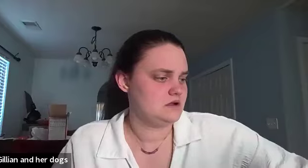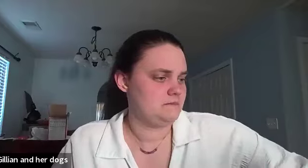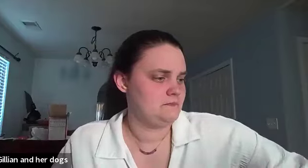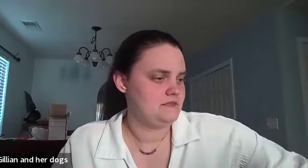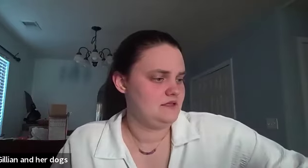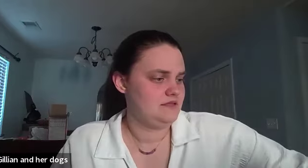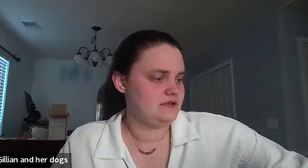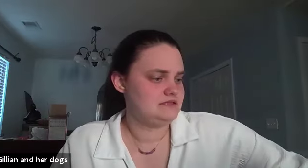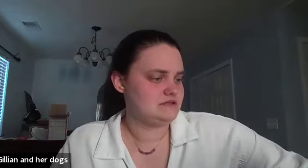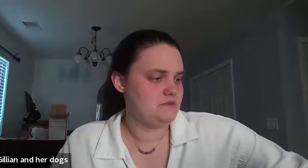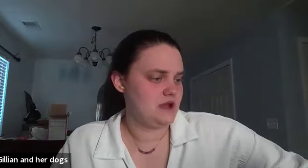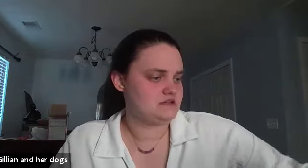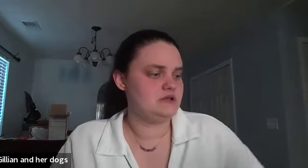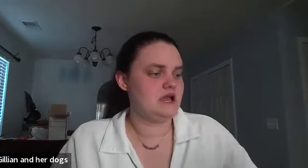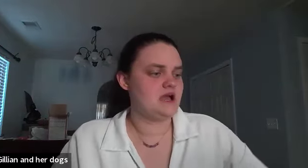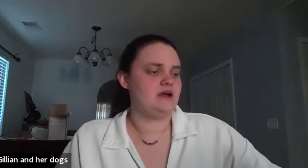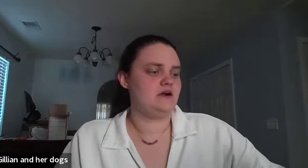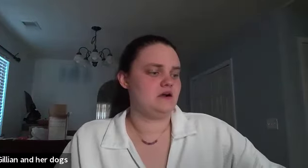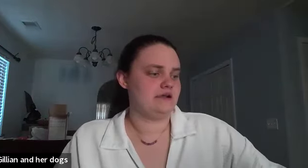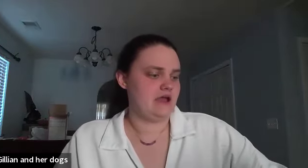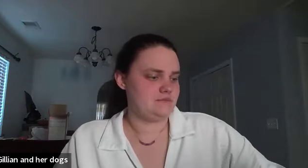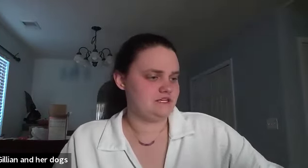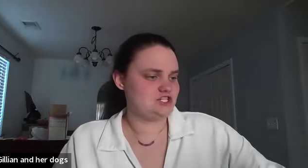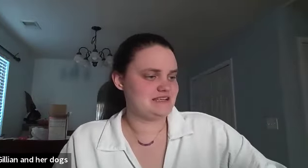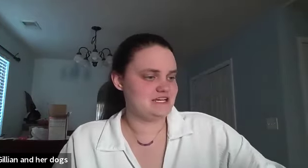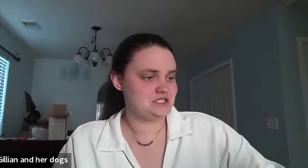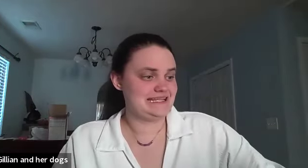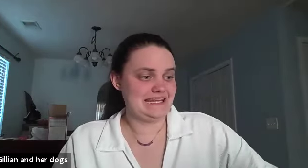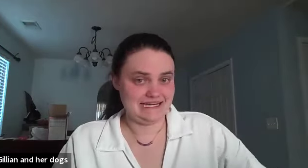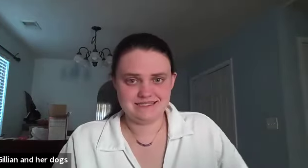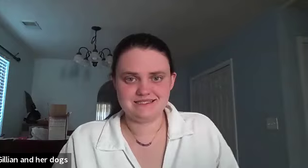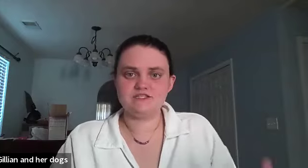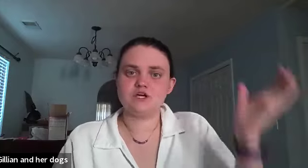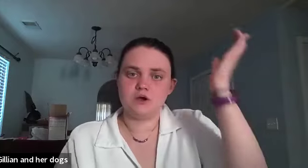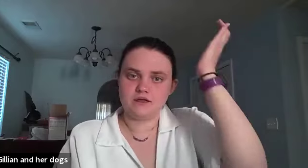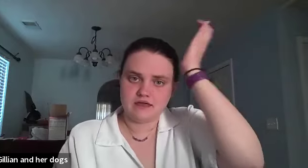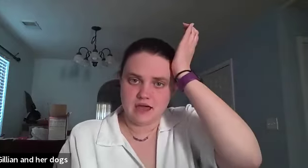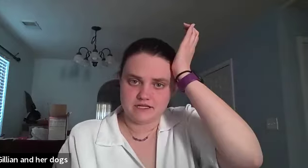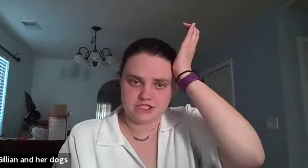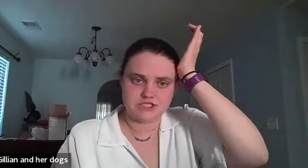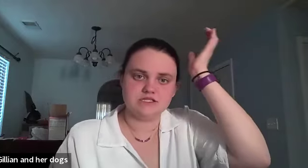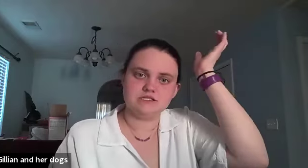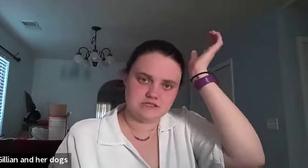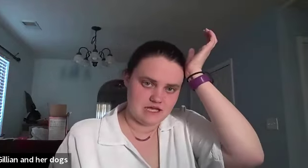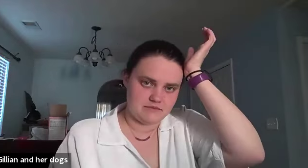right. Let's go back. So we had our cabbage slash lettuce. So cabbage,